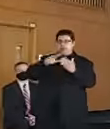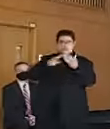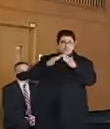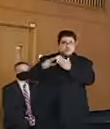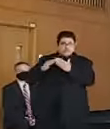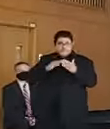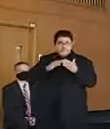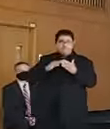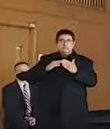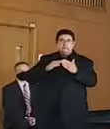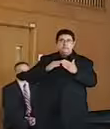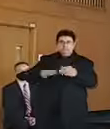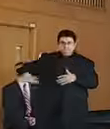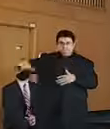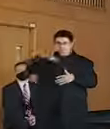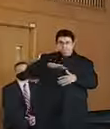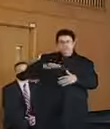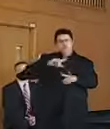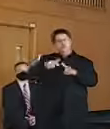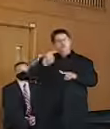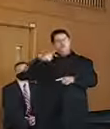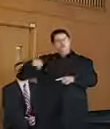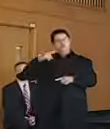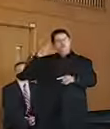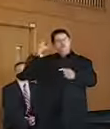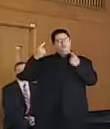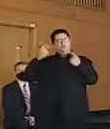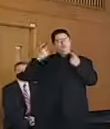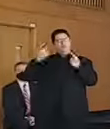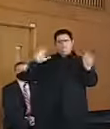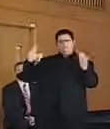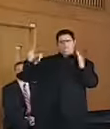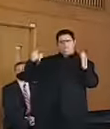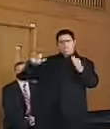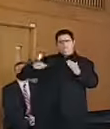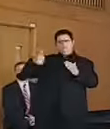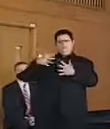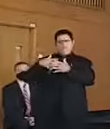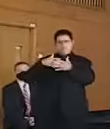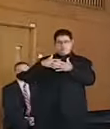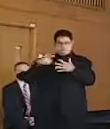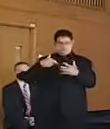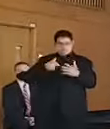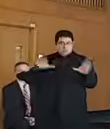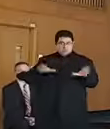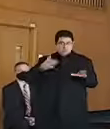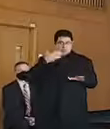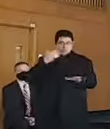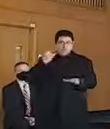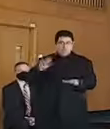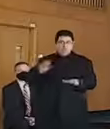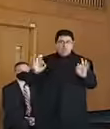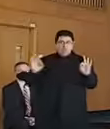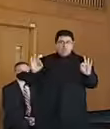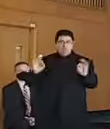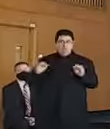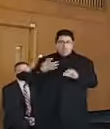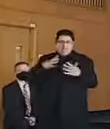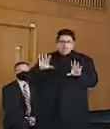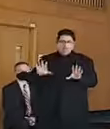metropolitan area. When you think about it relative to the rest of the country, we have done a good job. So I don't want to,